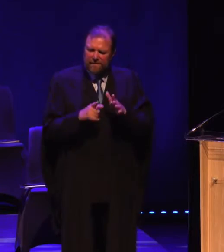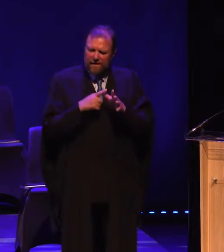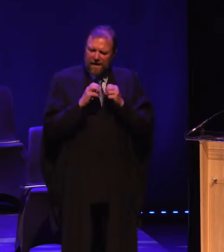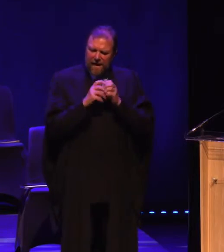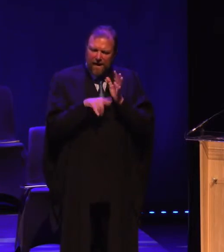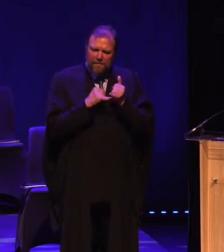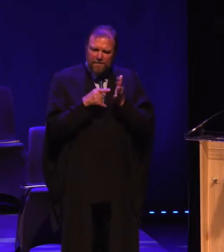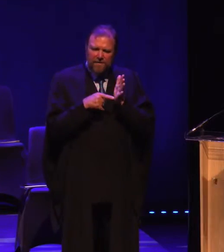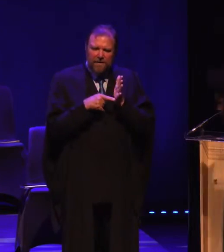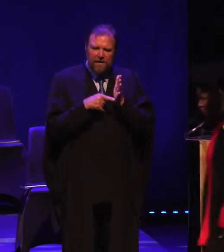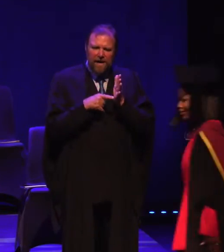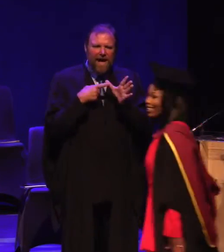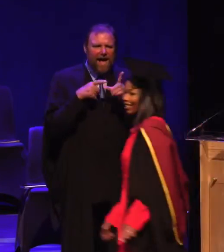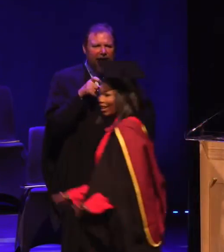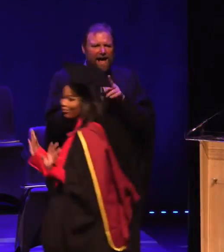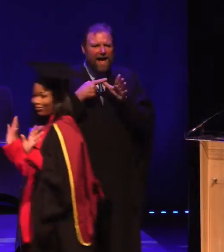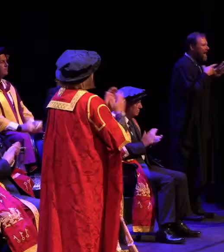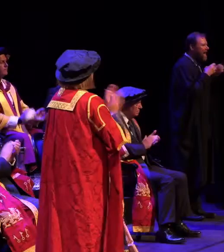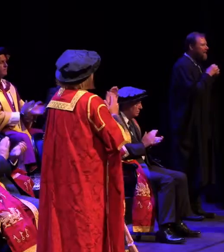Abosede Abiodun Adebayo.